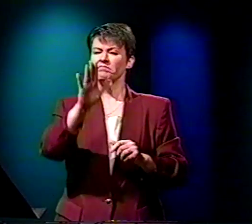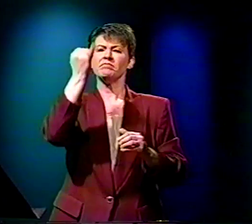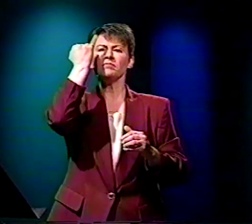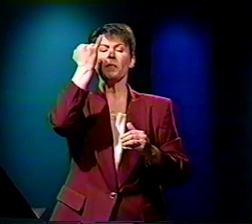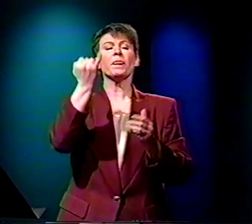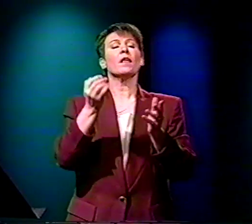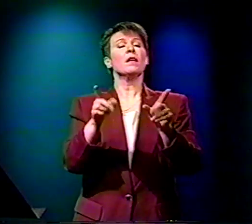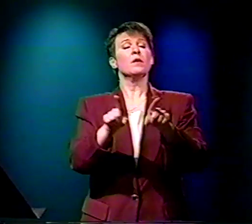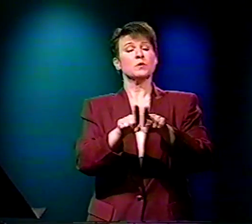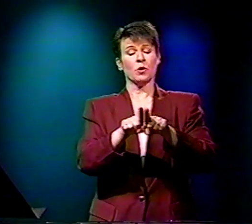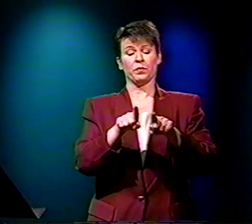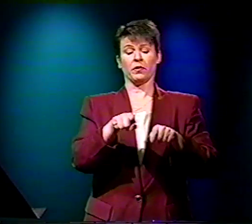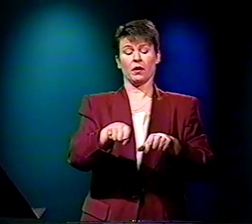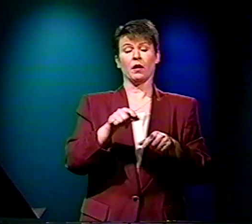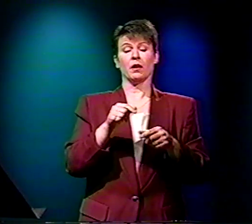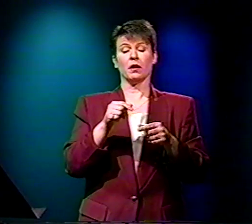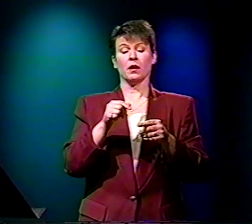effect of that communication.